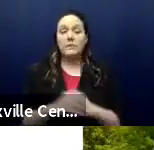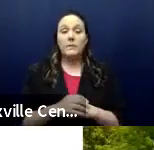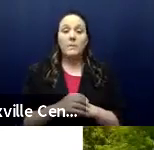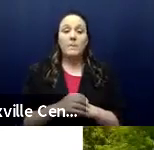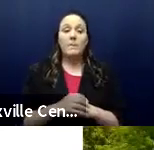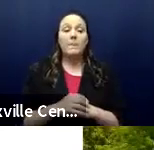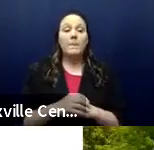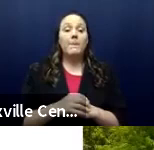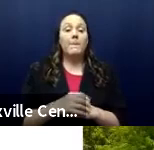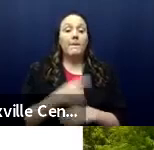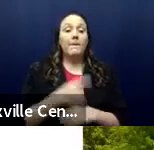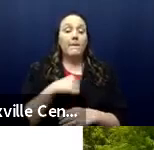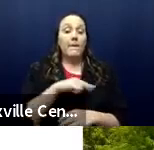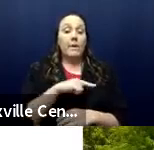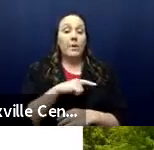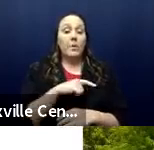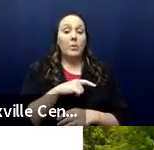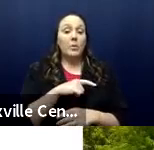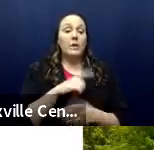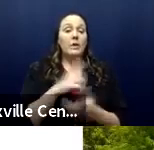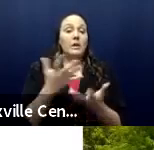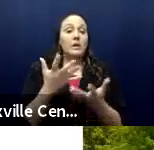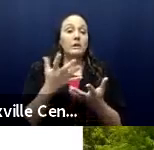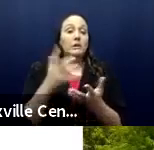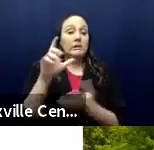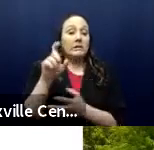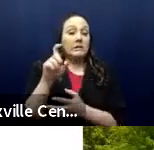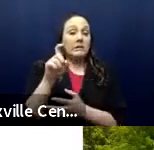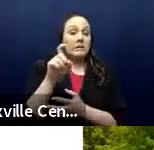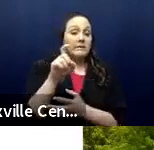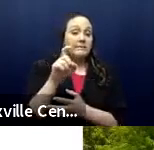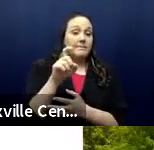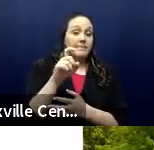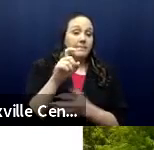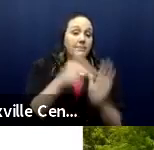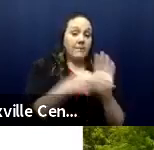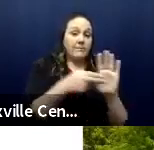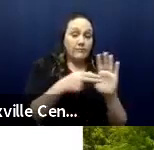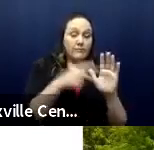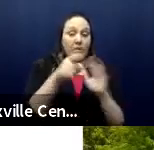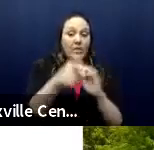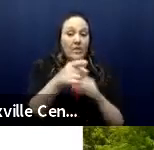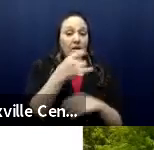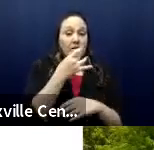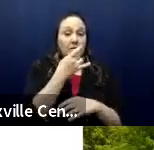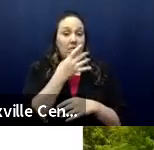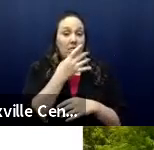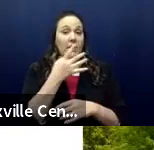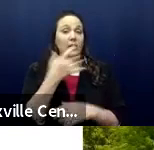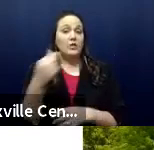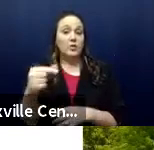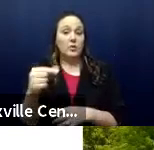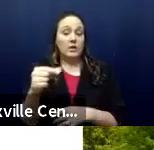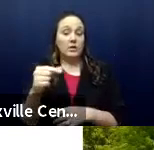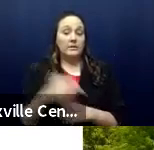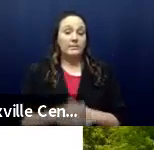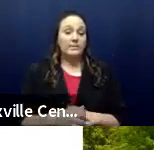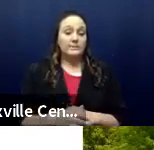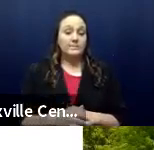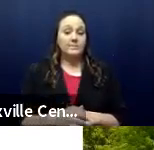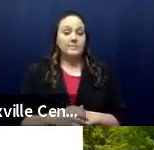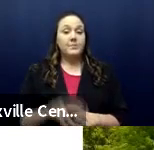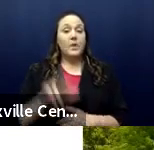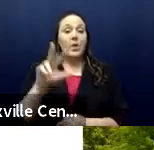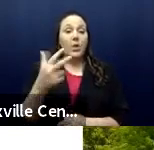mentioned, for a shift in traffic light colors, this benchmark meets the qualifications for green. Our